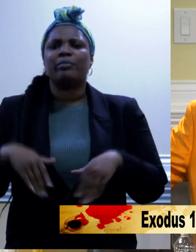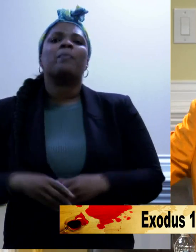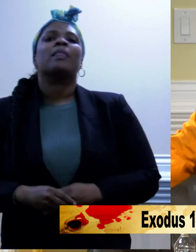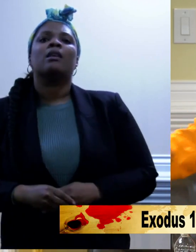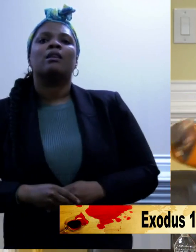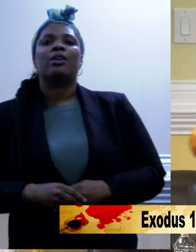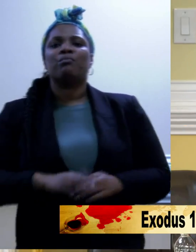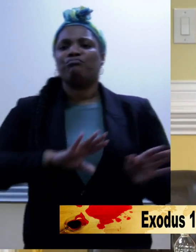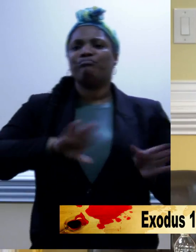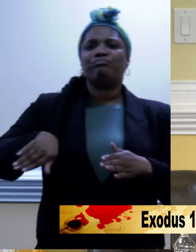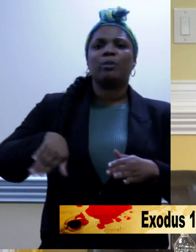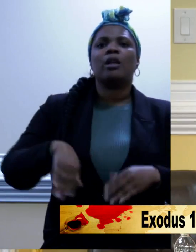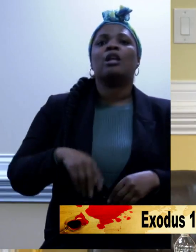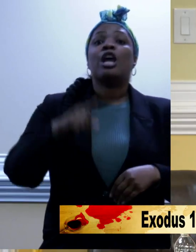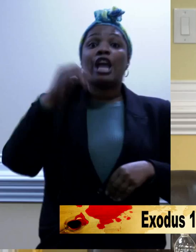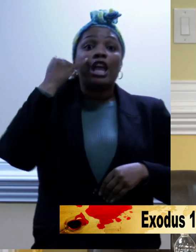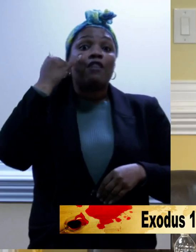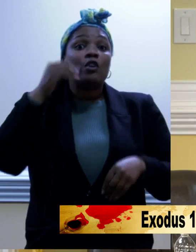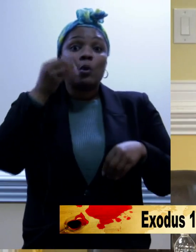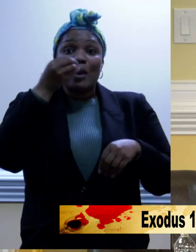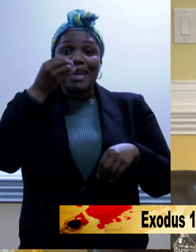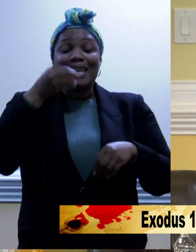But if you should eat the lamb,